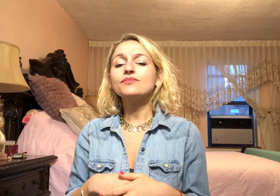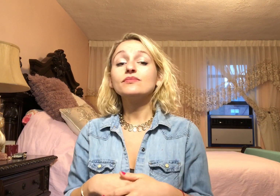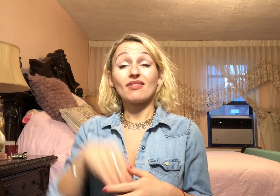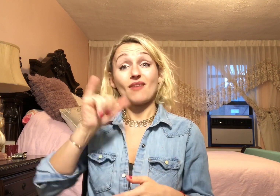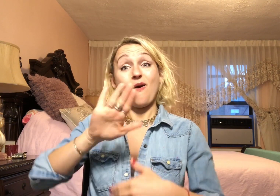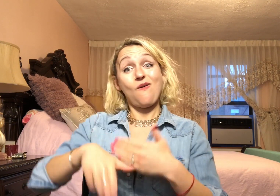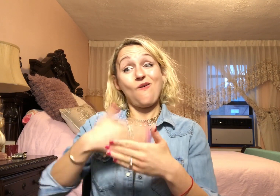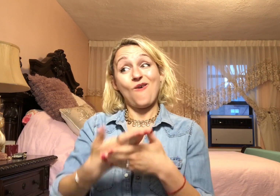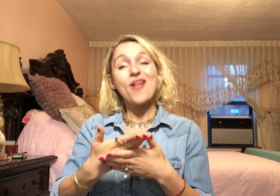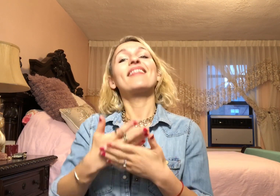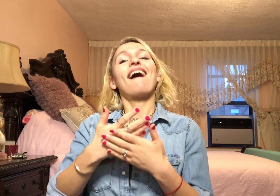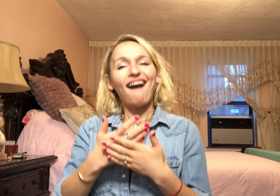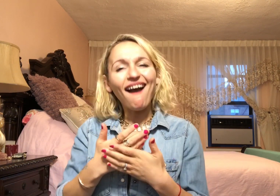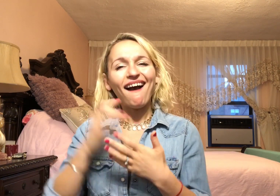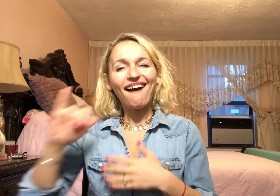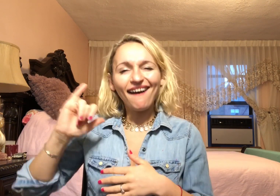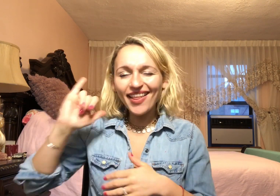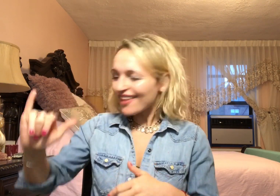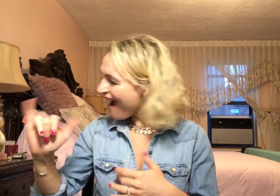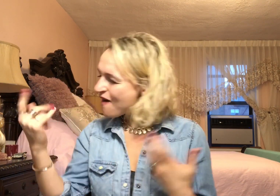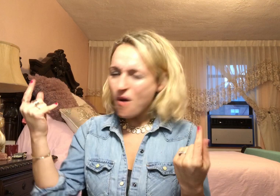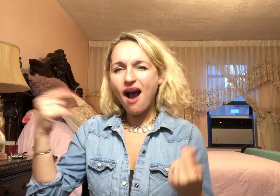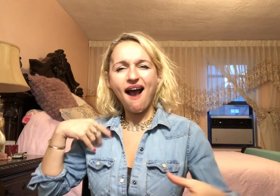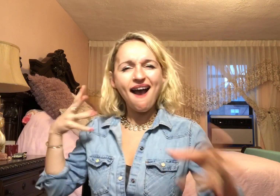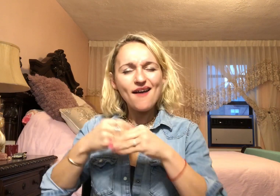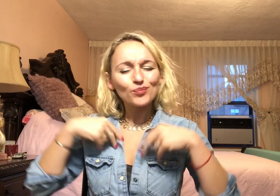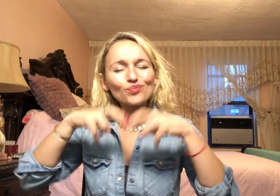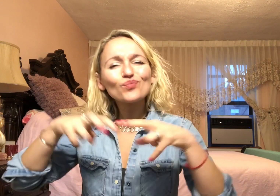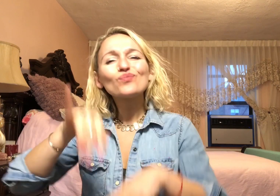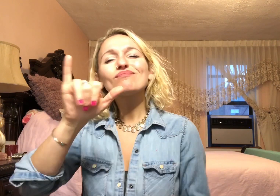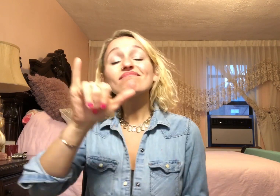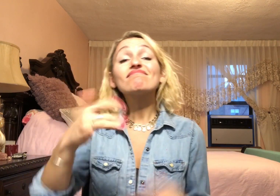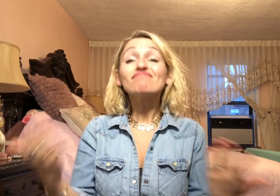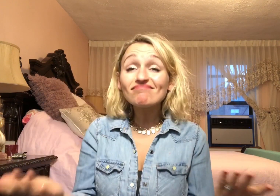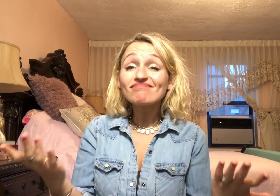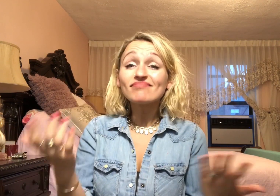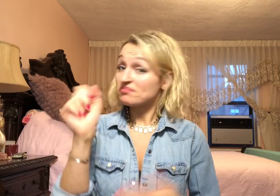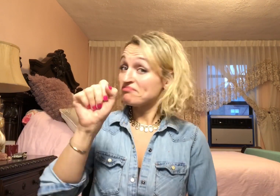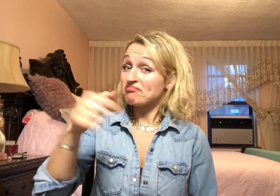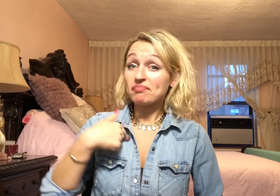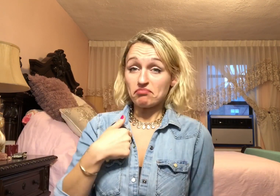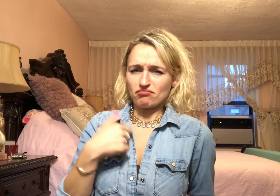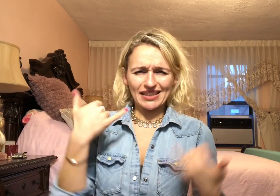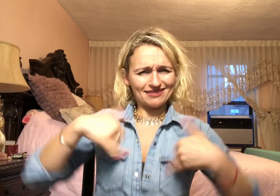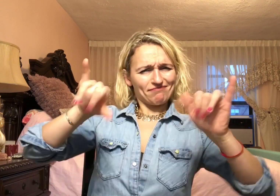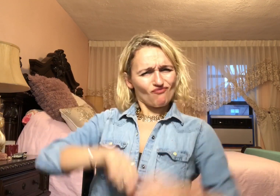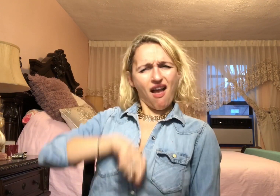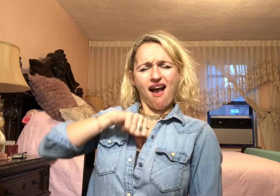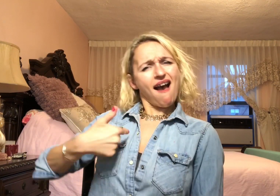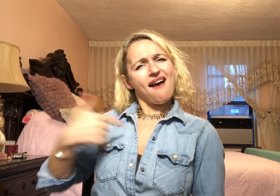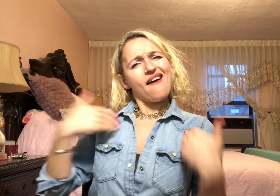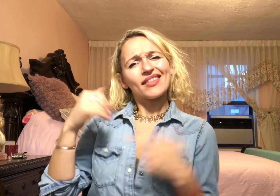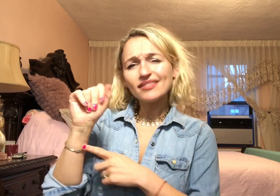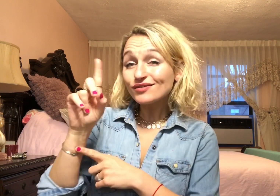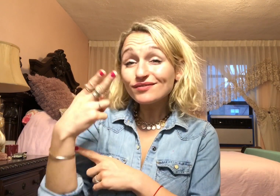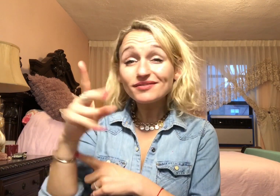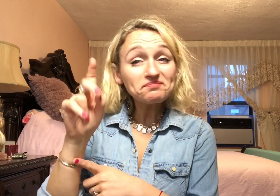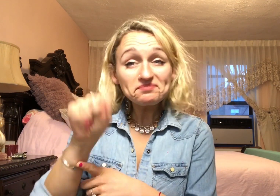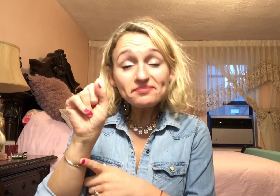The analysis made me realize I was so dependent on it. I always needed to make sure I had it. I'm still